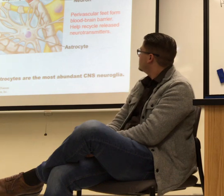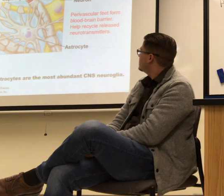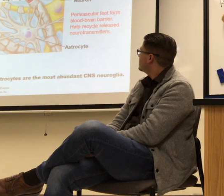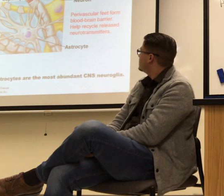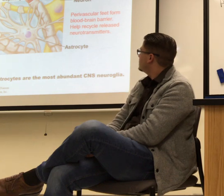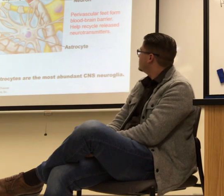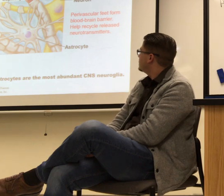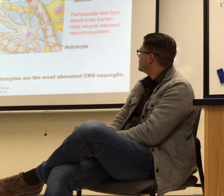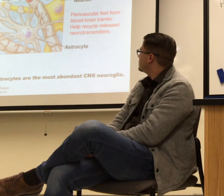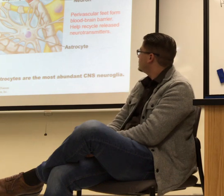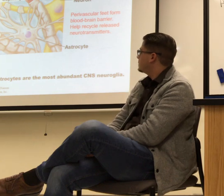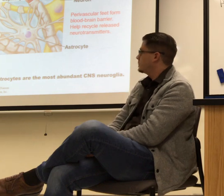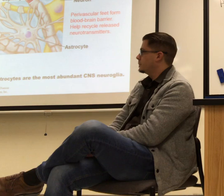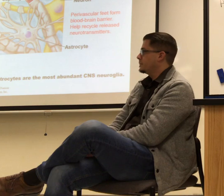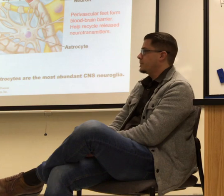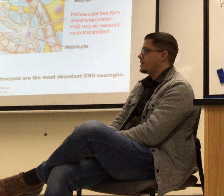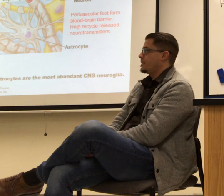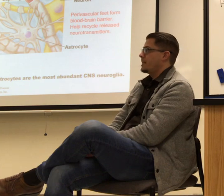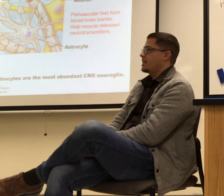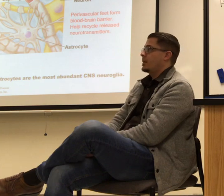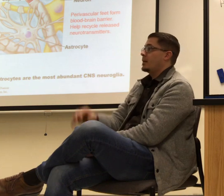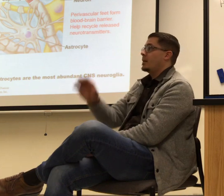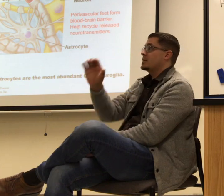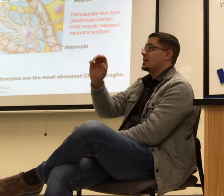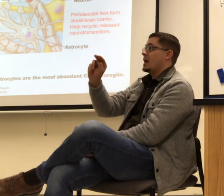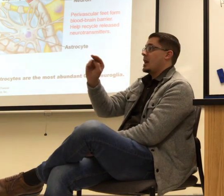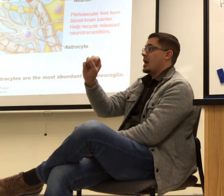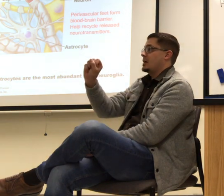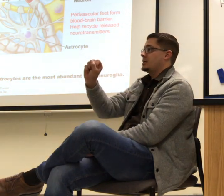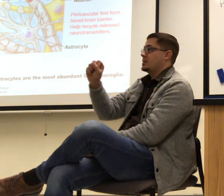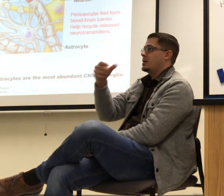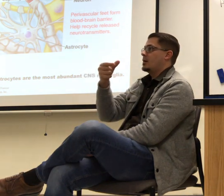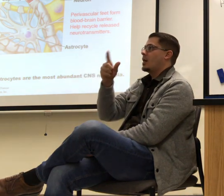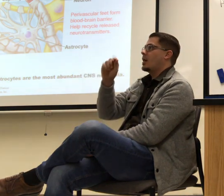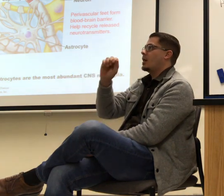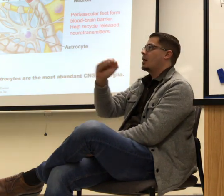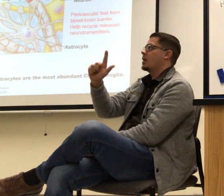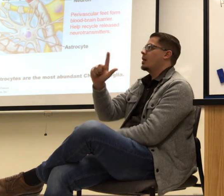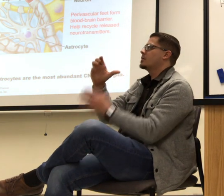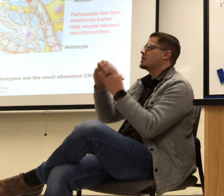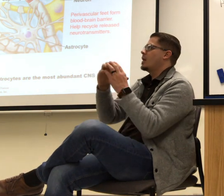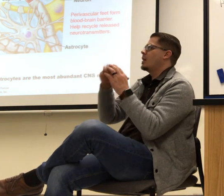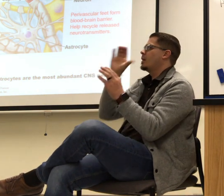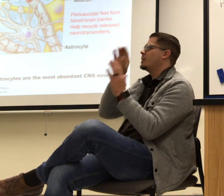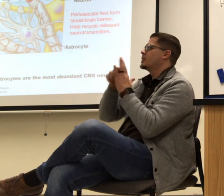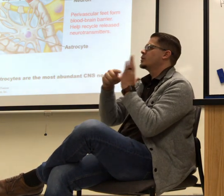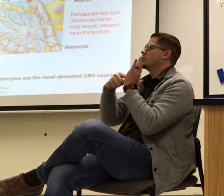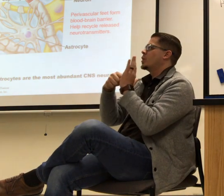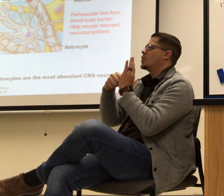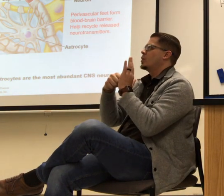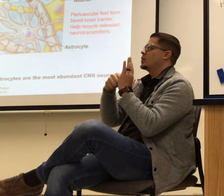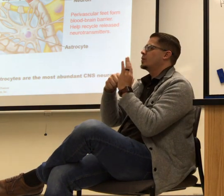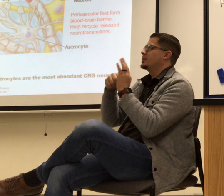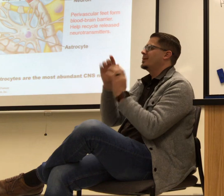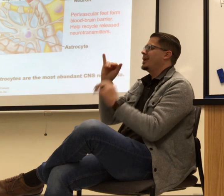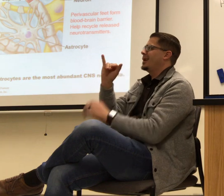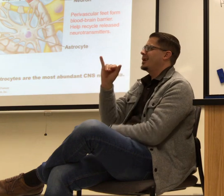So they're a CNS glial cell. And what they do, the picture shows them these